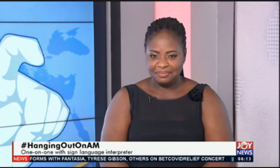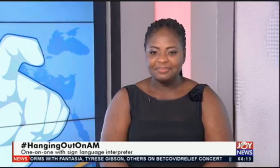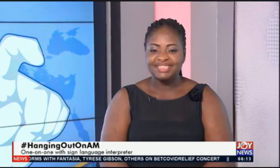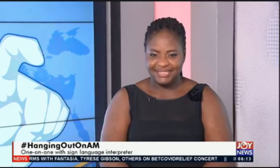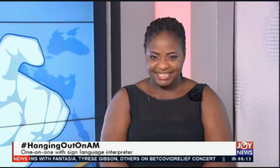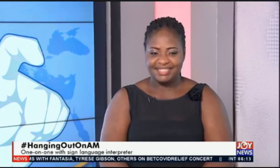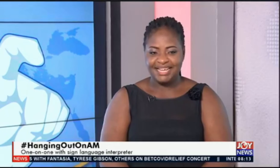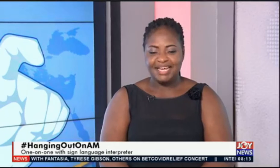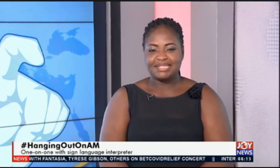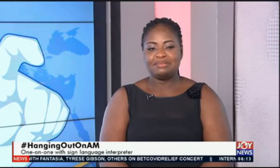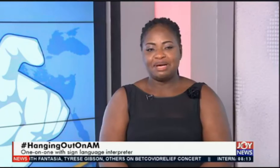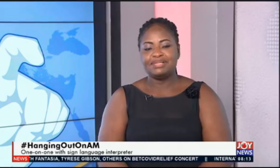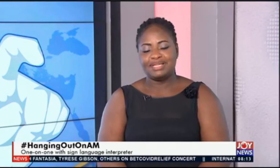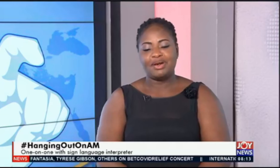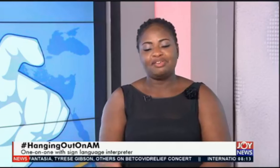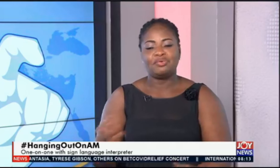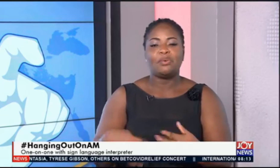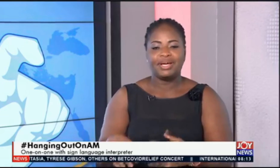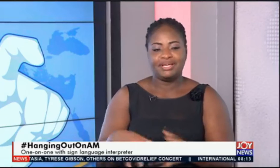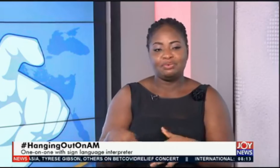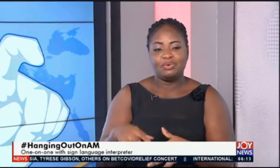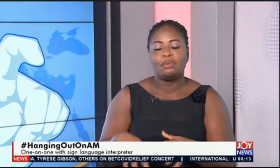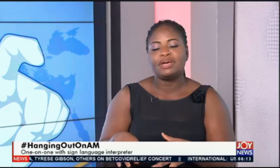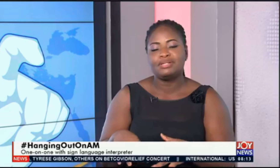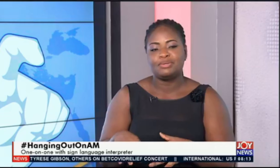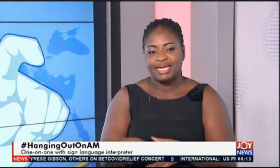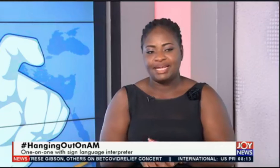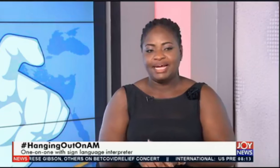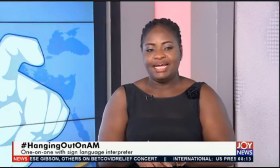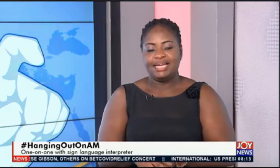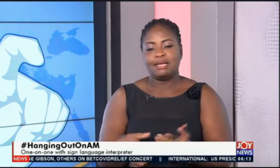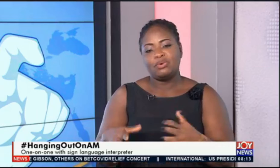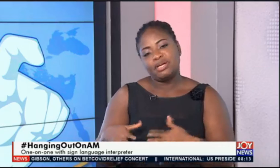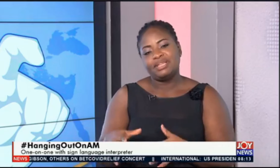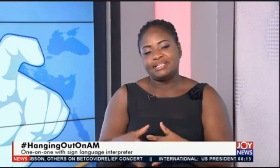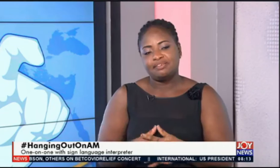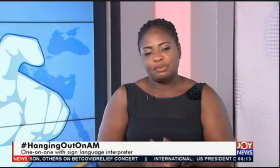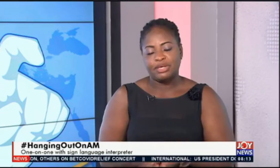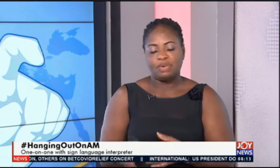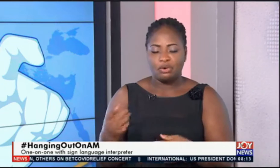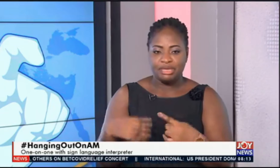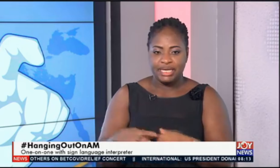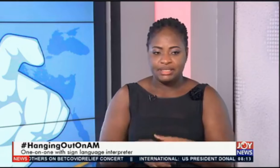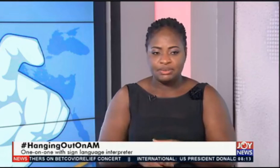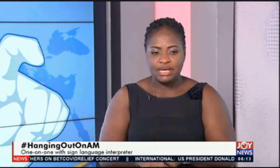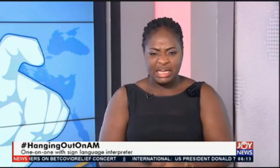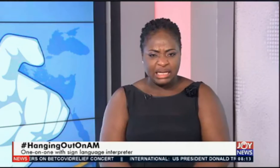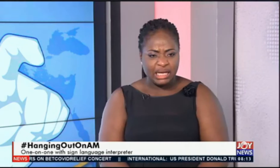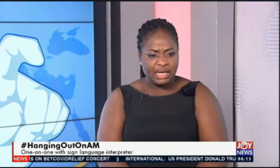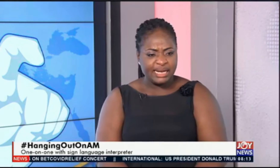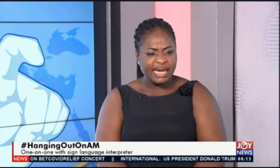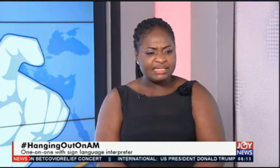deaf? Yes. Sometimes if we are working together, let's say I'm working with the deaf people and we are communicating, they'll say,